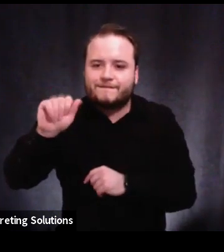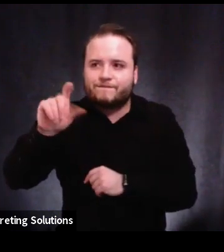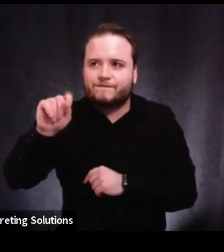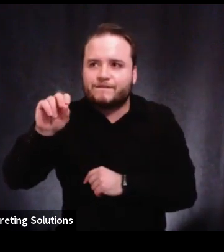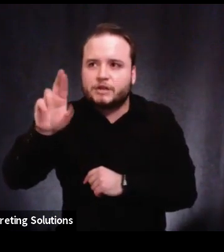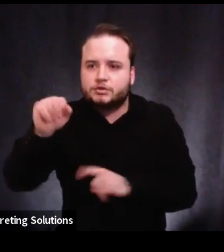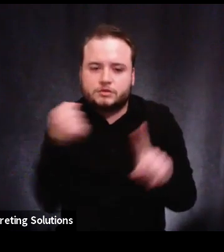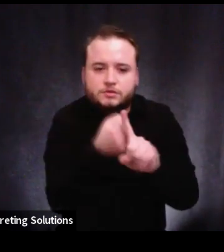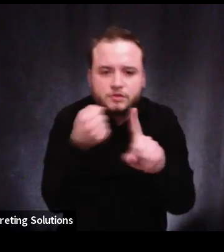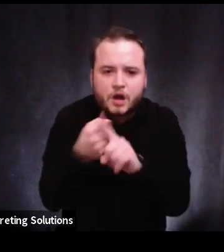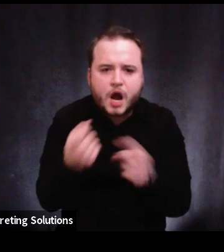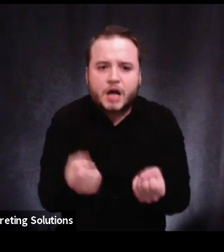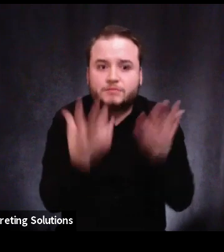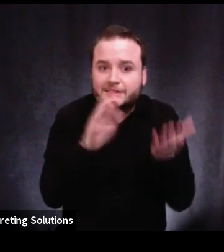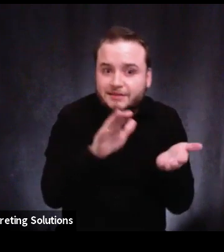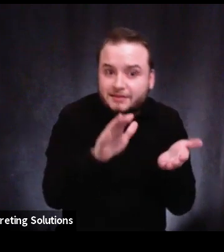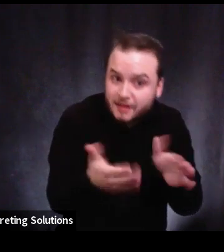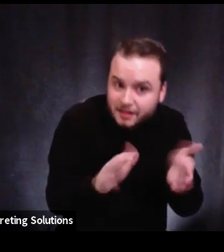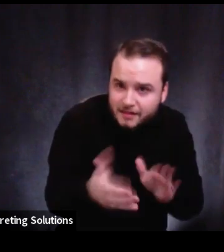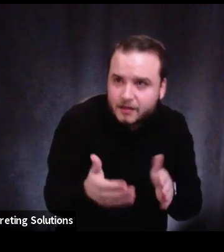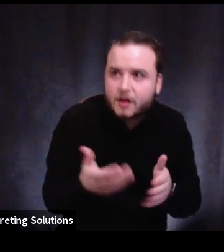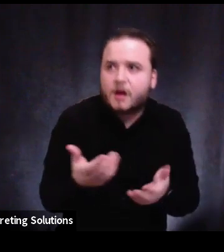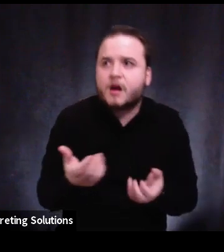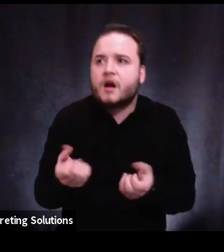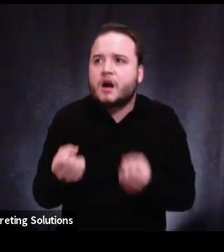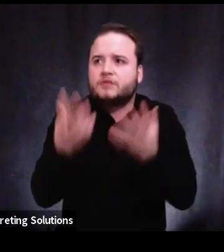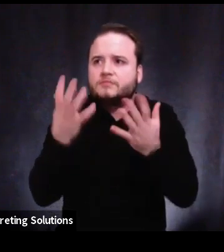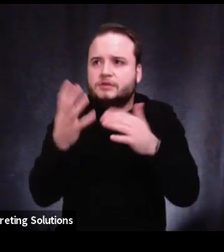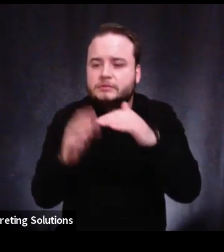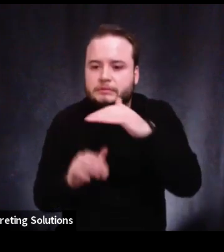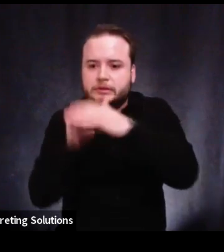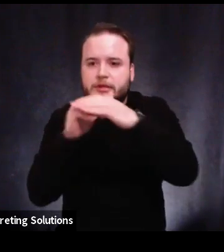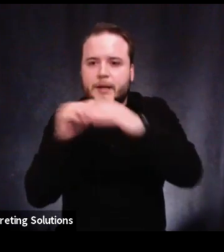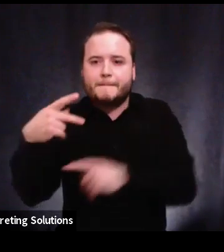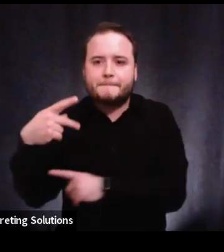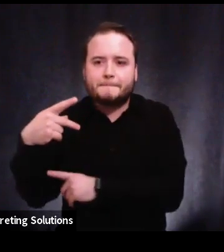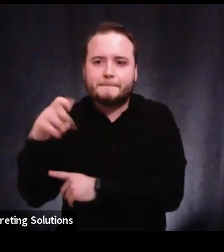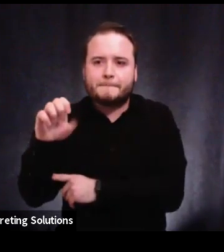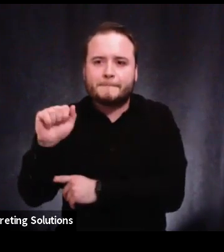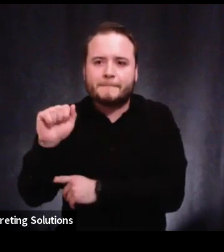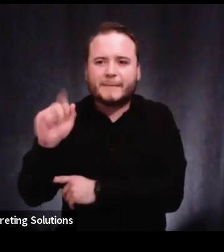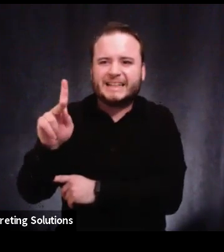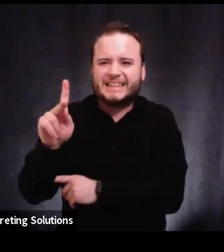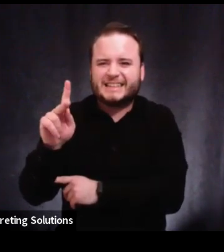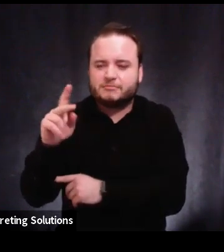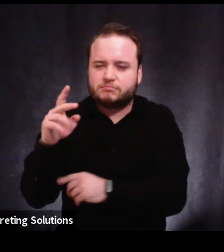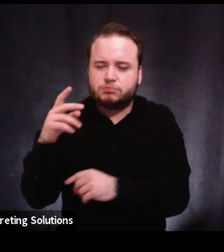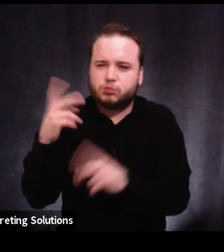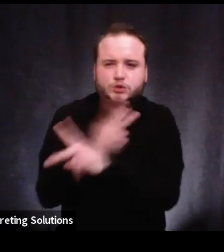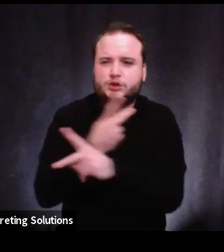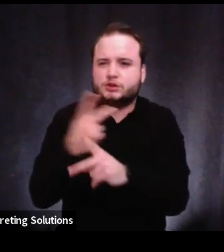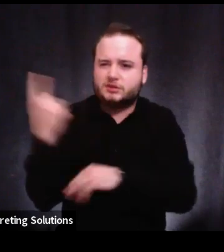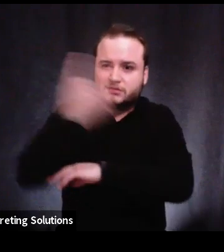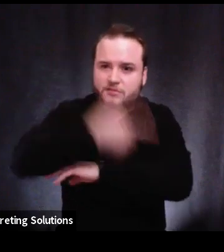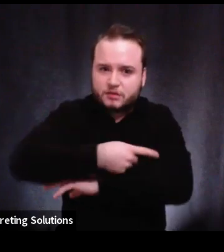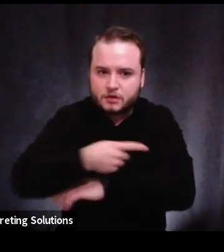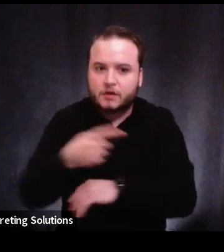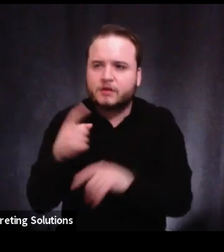peak, infection, days till the ICU reaches a maximum capacity. So it was